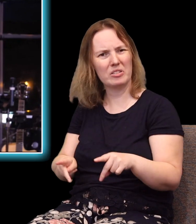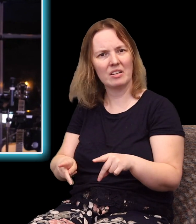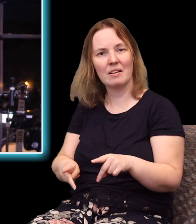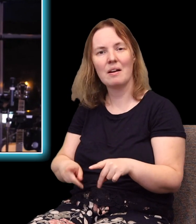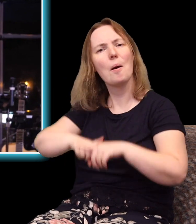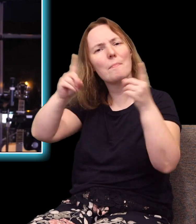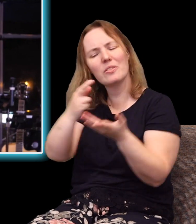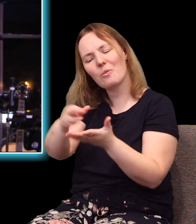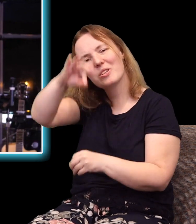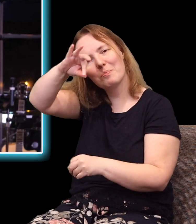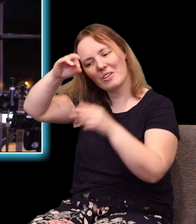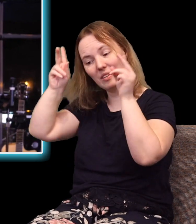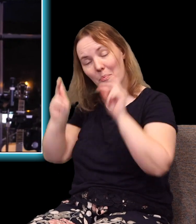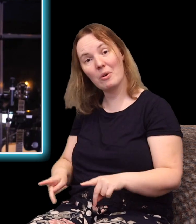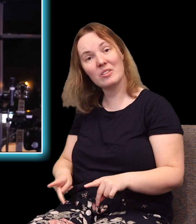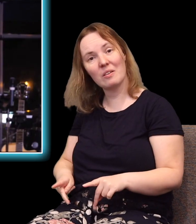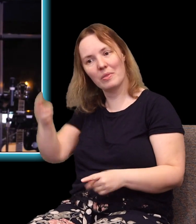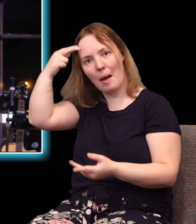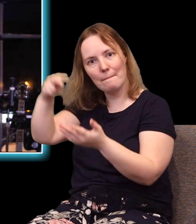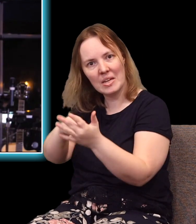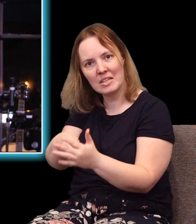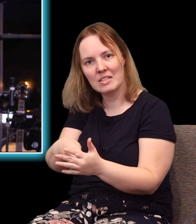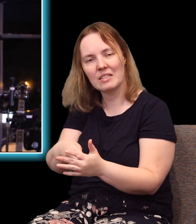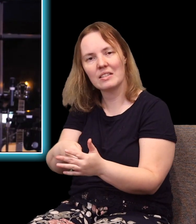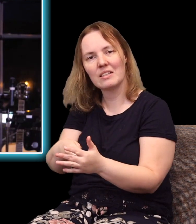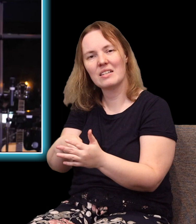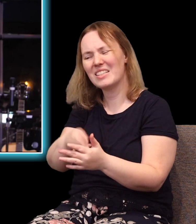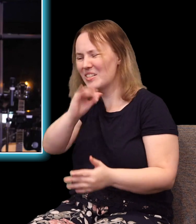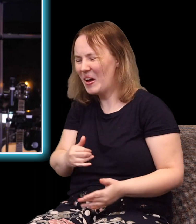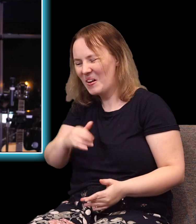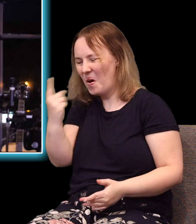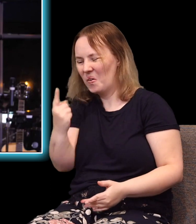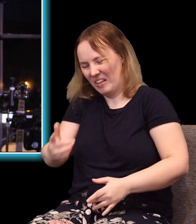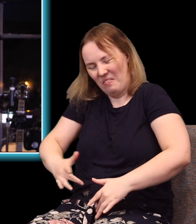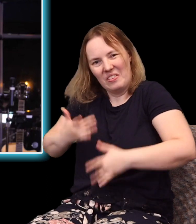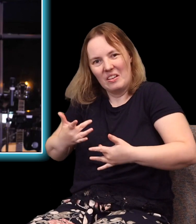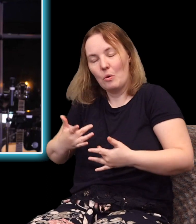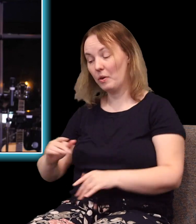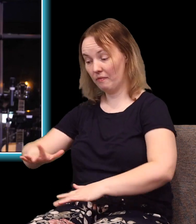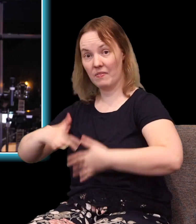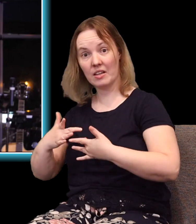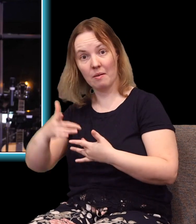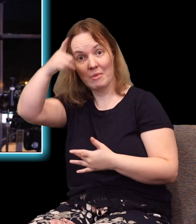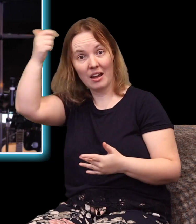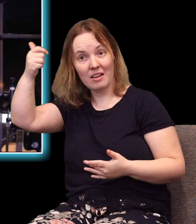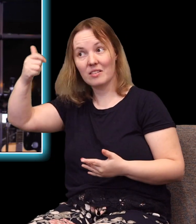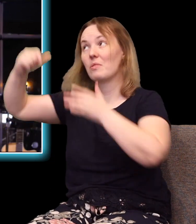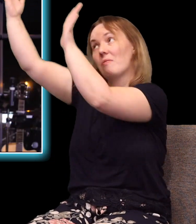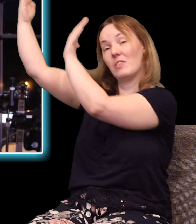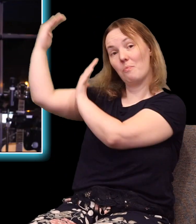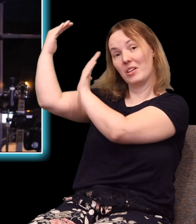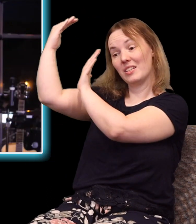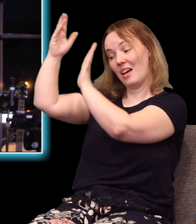a person. He is a person. And what that means is, as a person, he's not just a feeling. We feel him